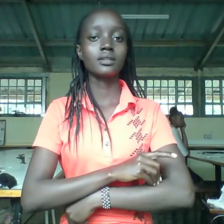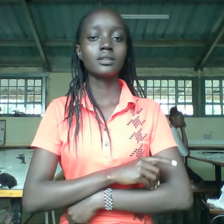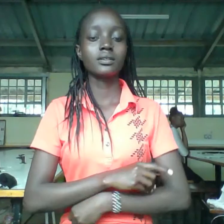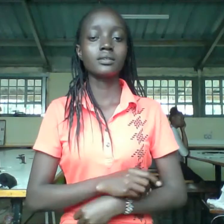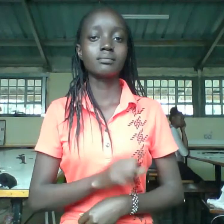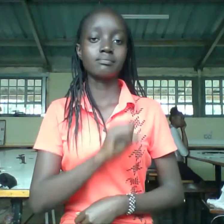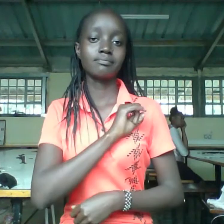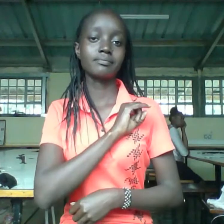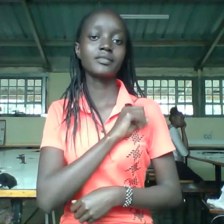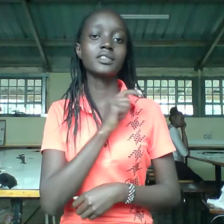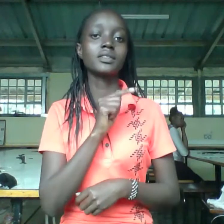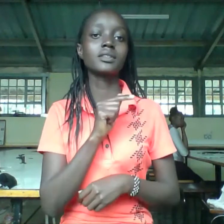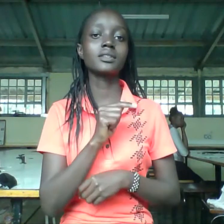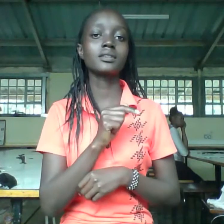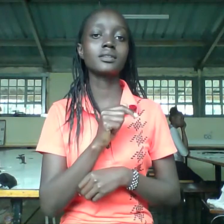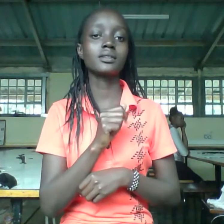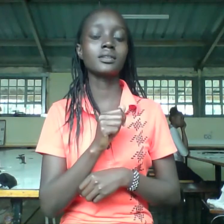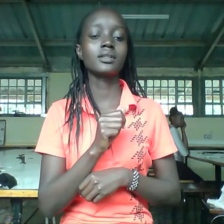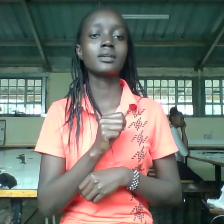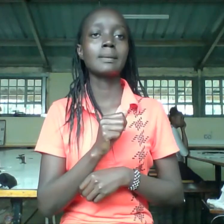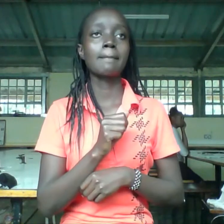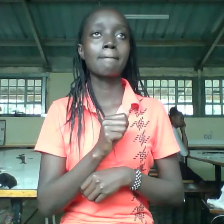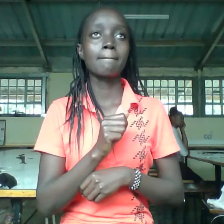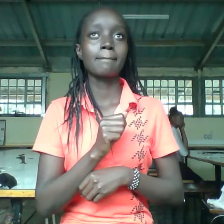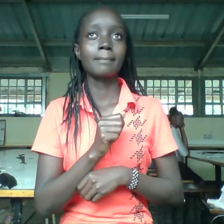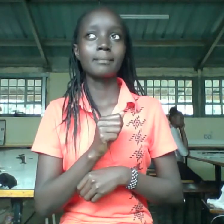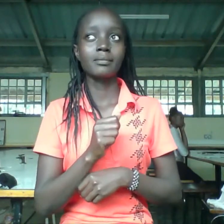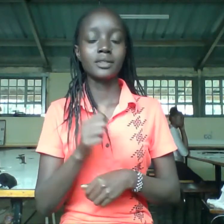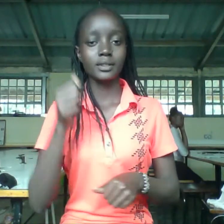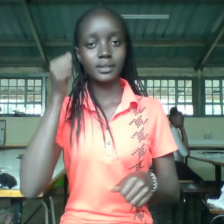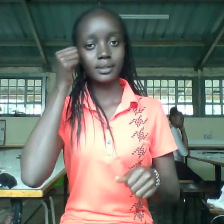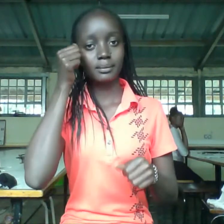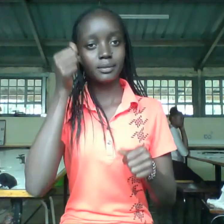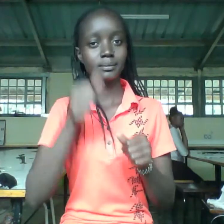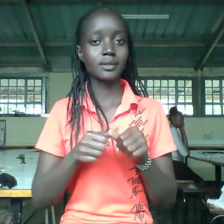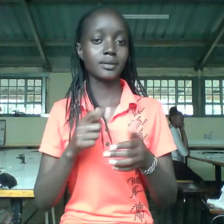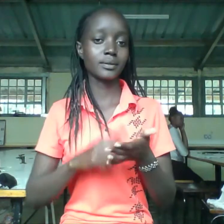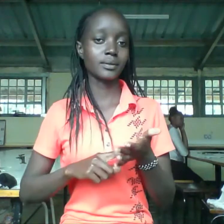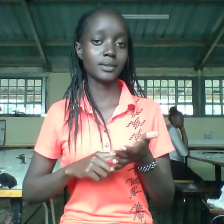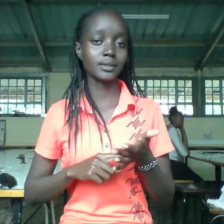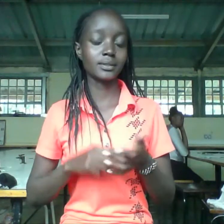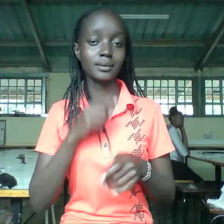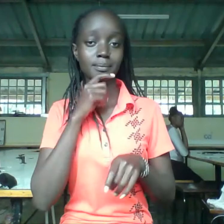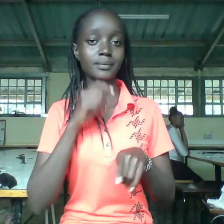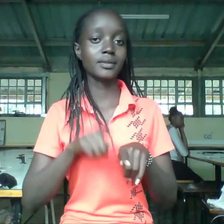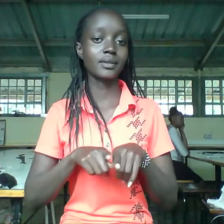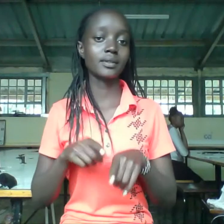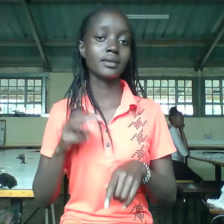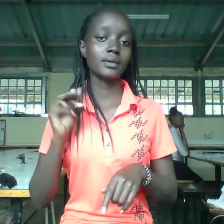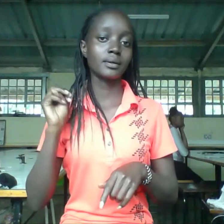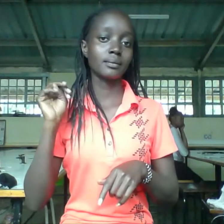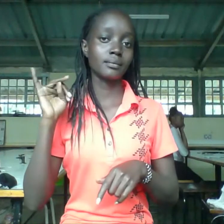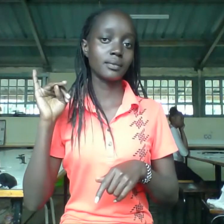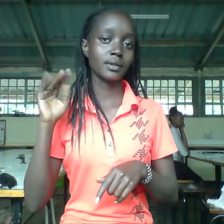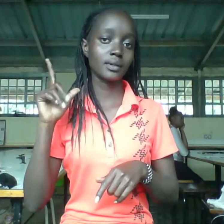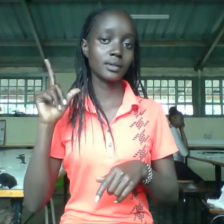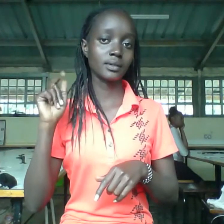Isaac remembered how his youngest brother Milton once left the tractor